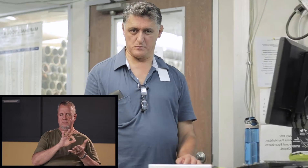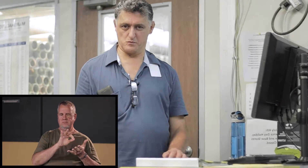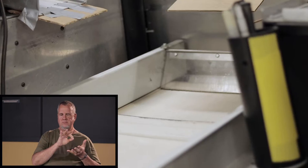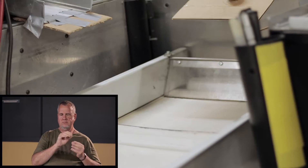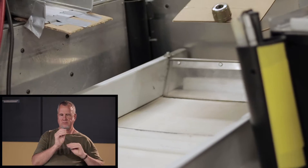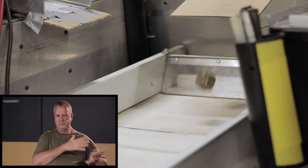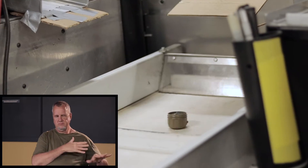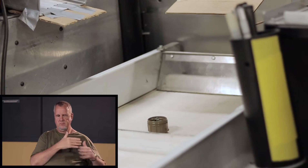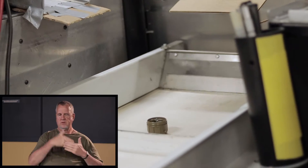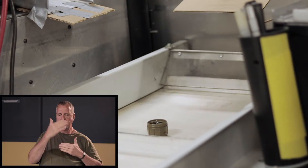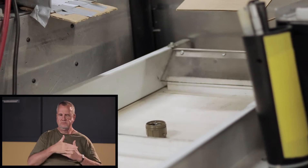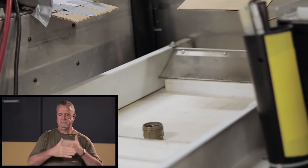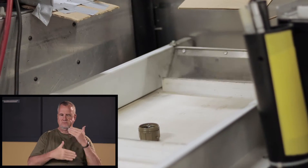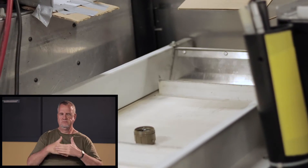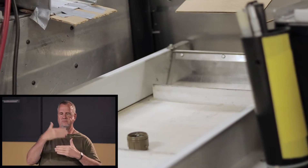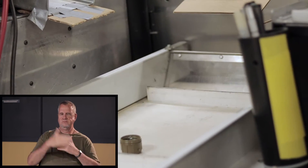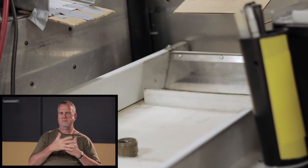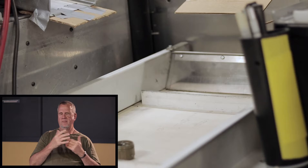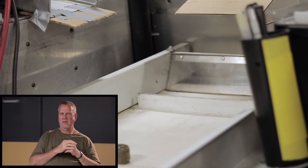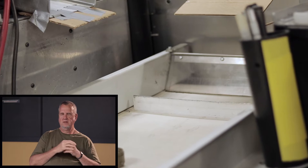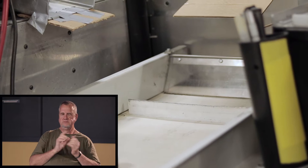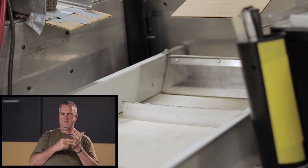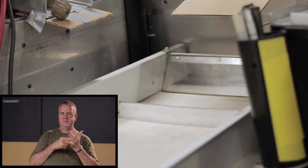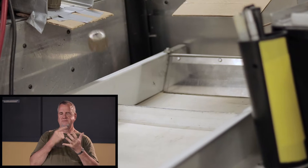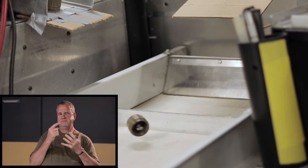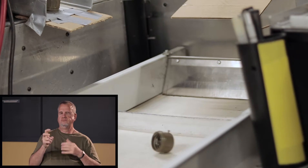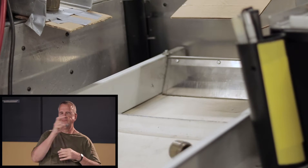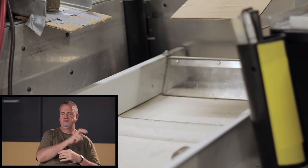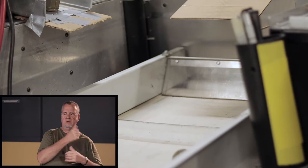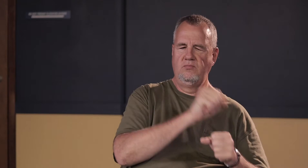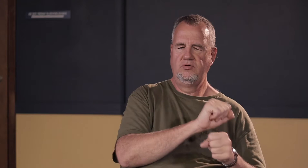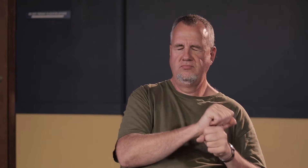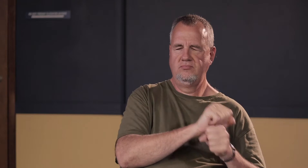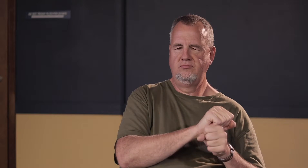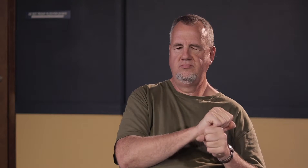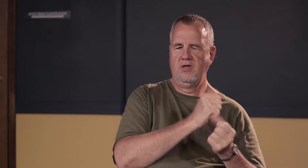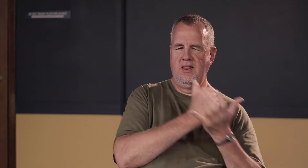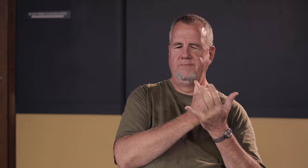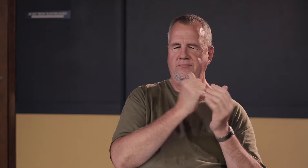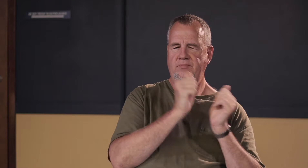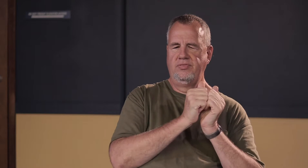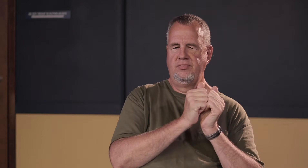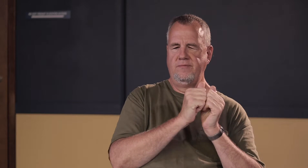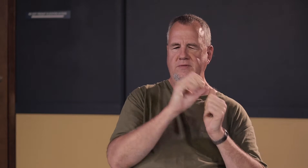know that it's been made correctly, then I will proceed with finishing the number of parts I need to make